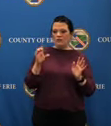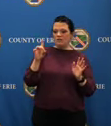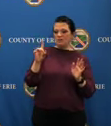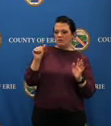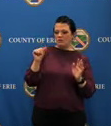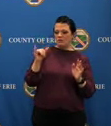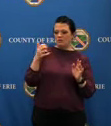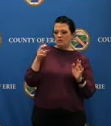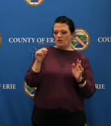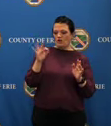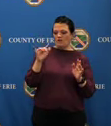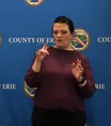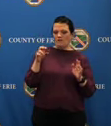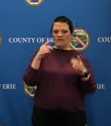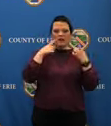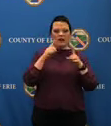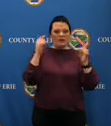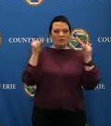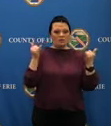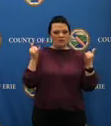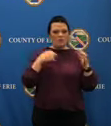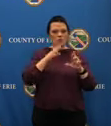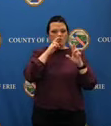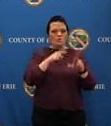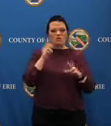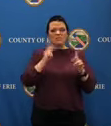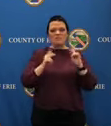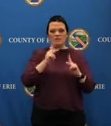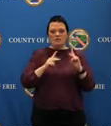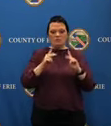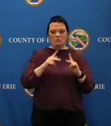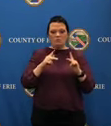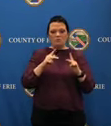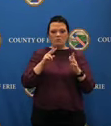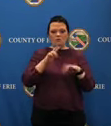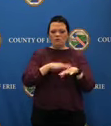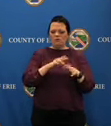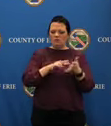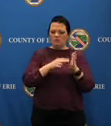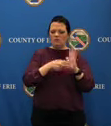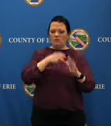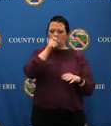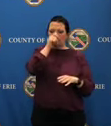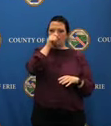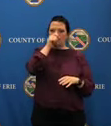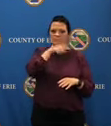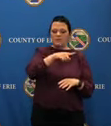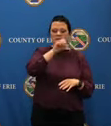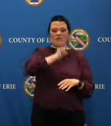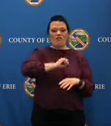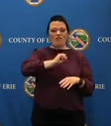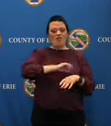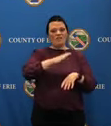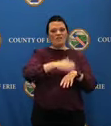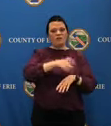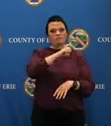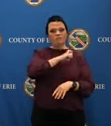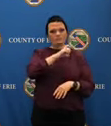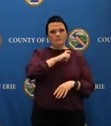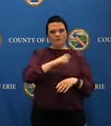John Flynn announced today that there are reports of individuals intentionally spitting or coughing on law enforcement